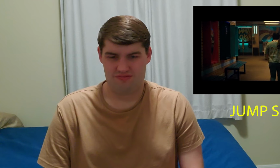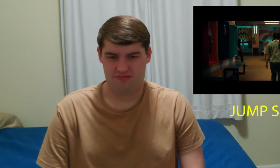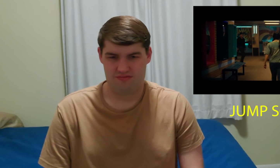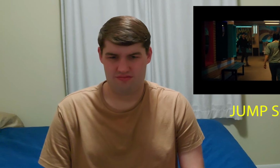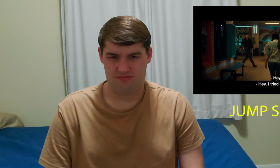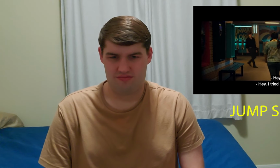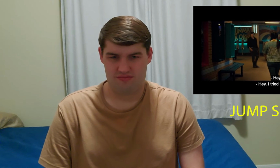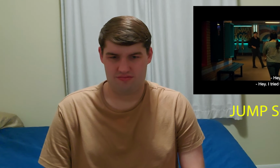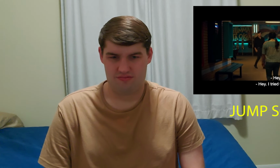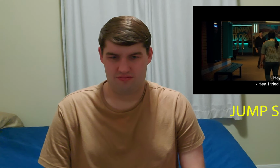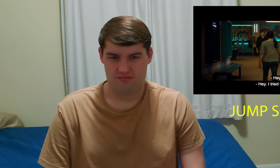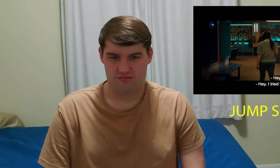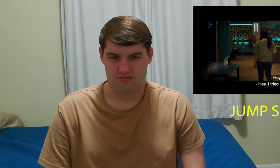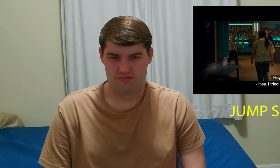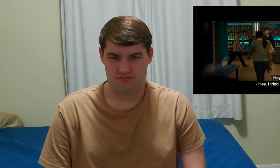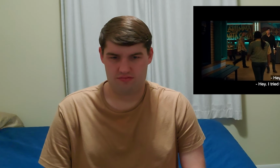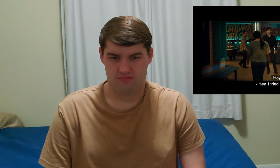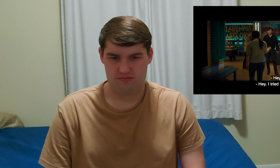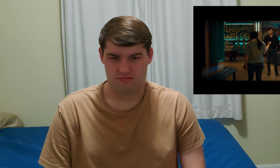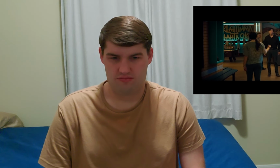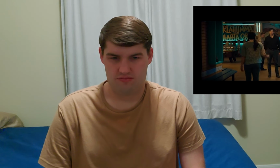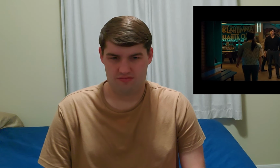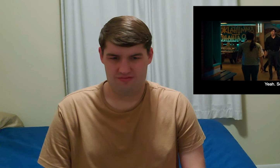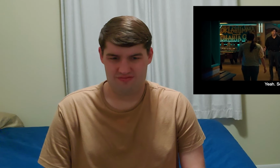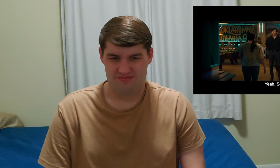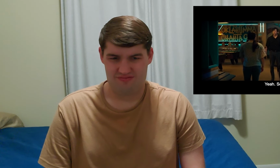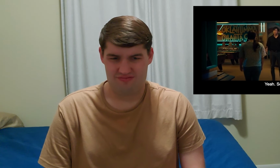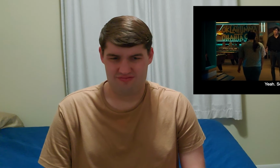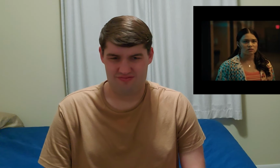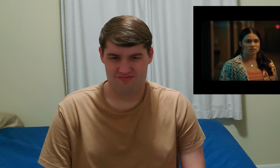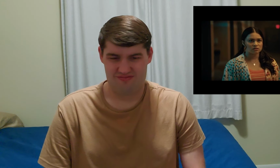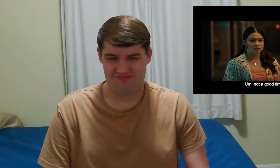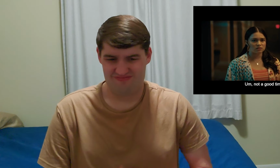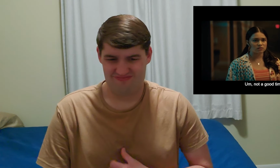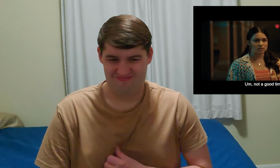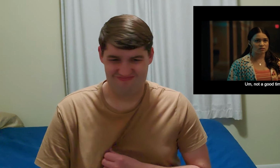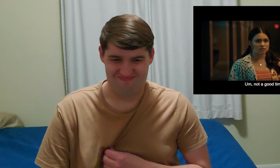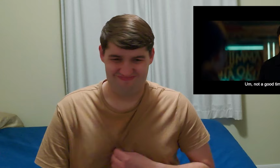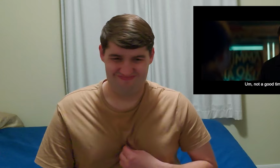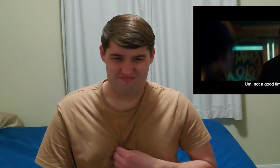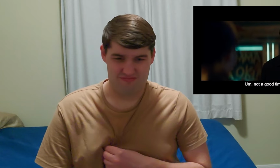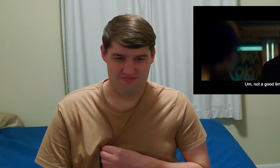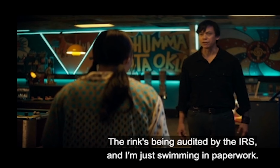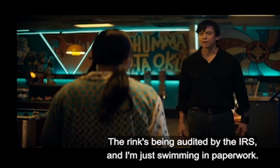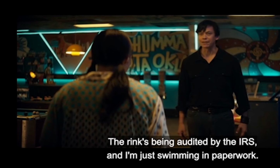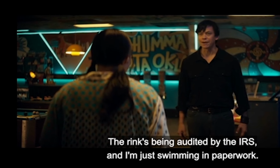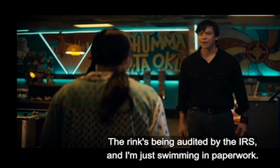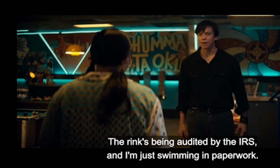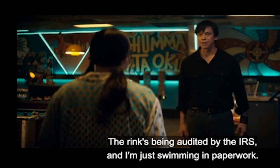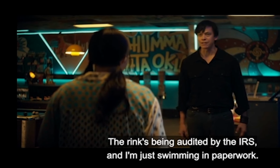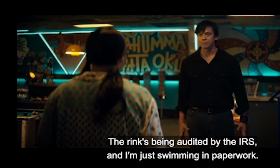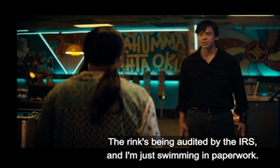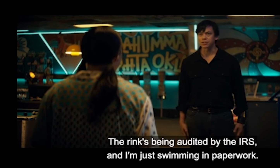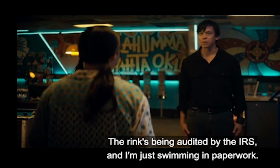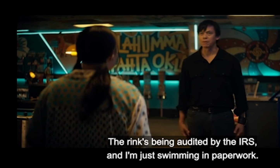Hey! Hey, I tried the front. Yeah, sorry. Not a good time. By the IRS, and I'm just swimming in